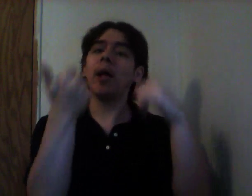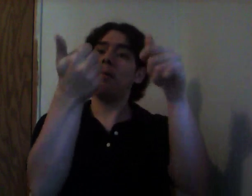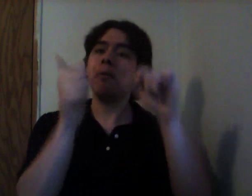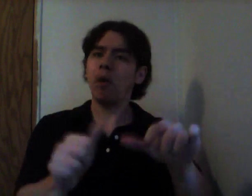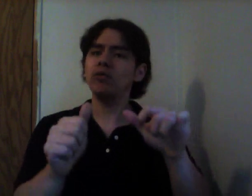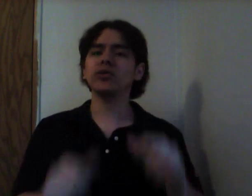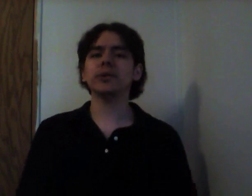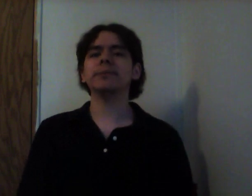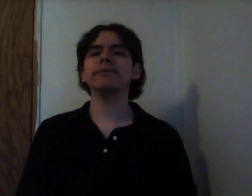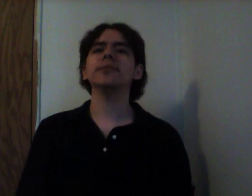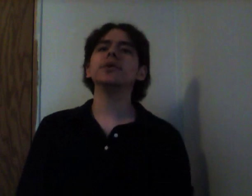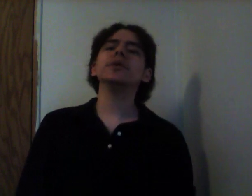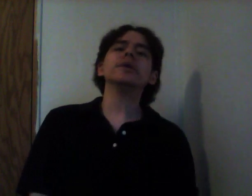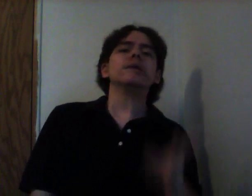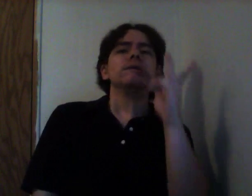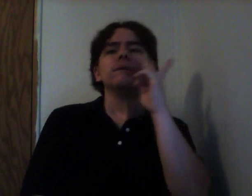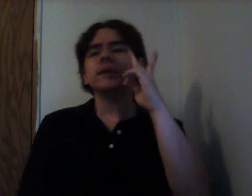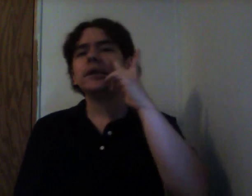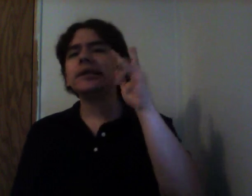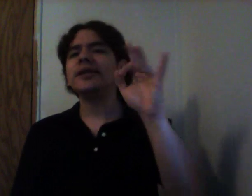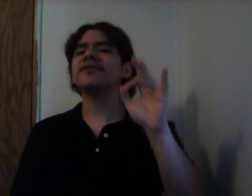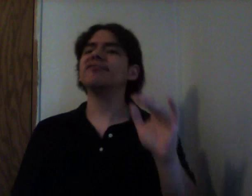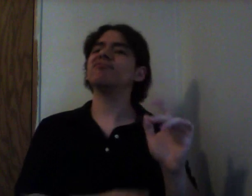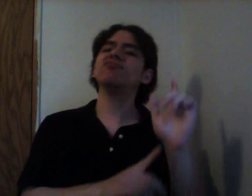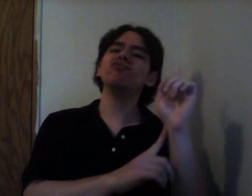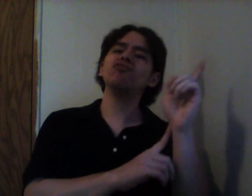that sometime in the next few minutes. But